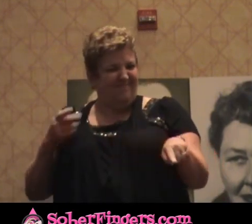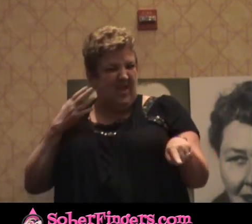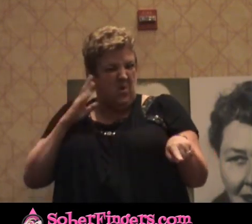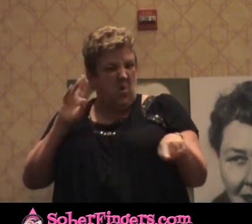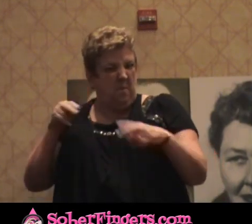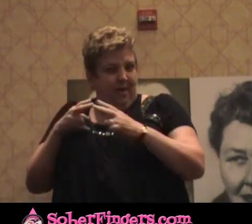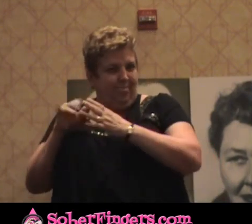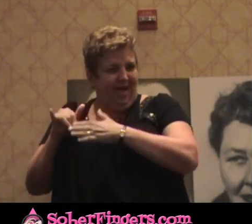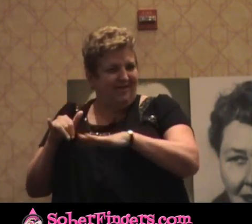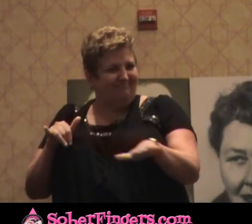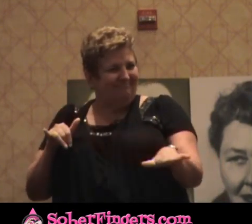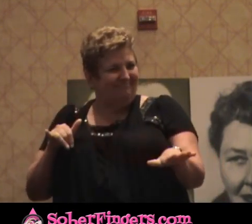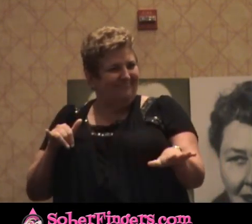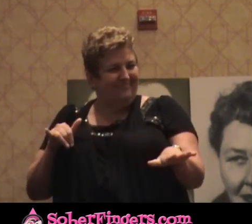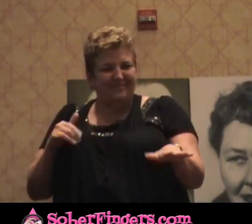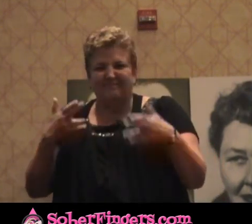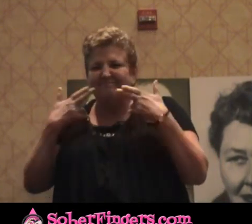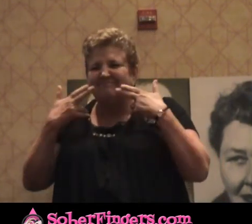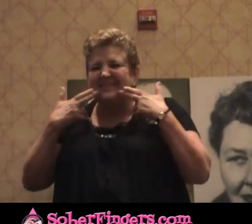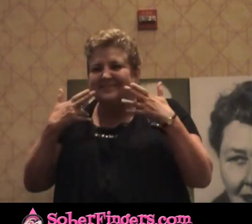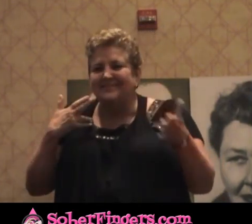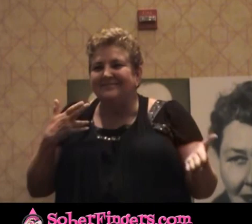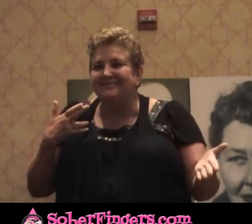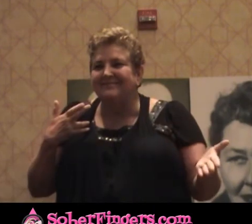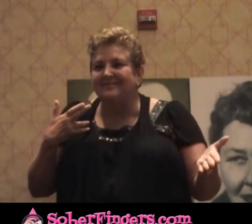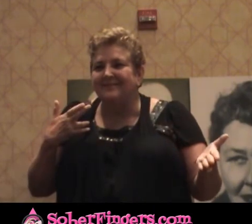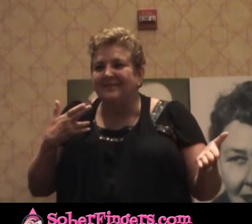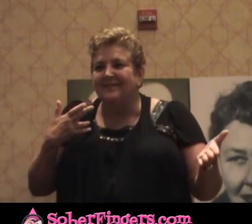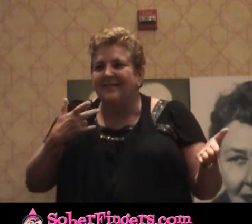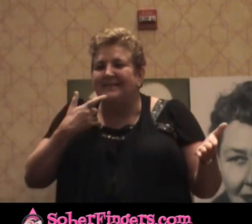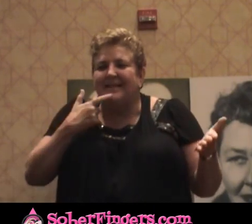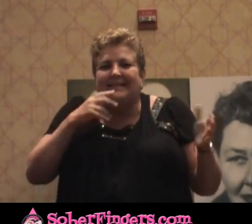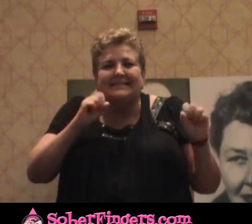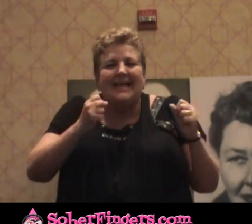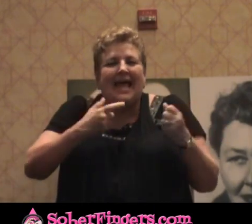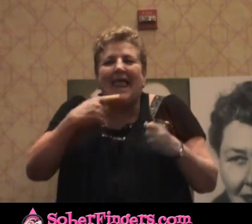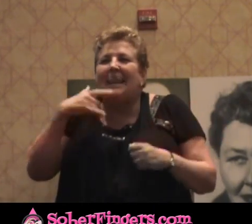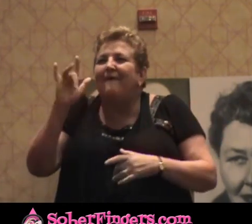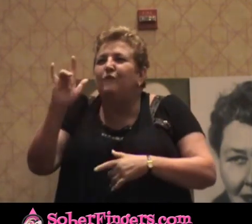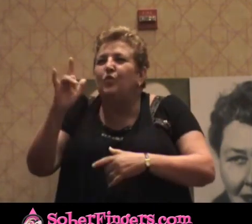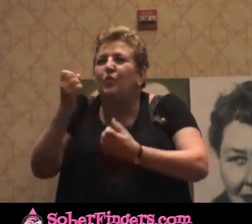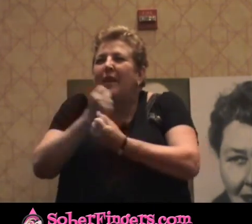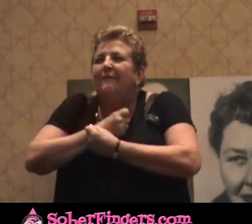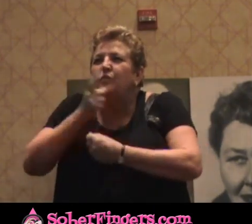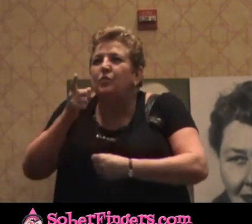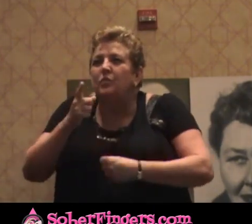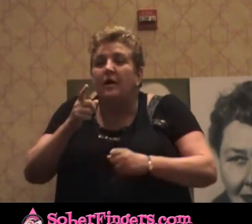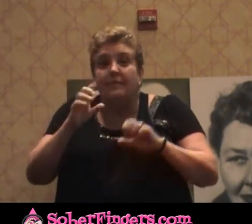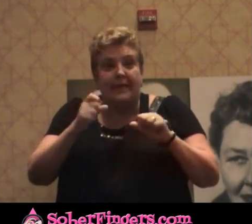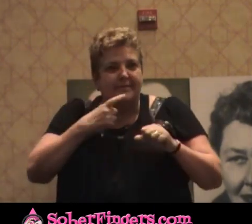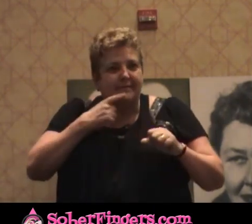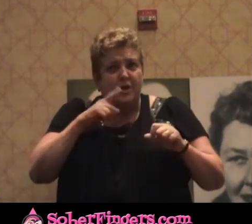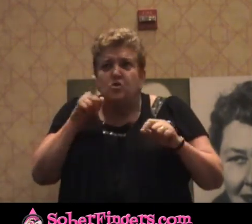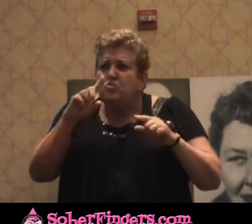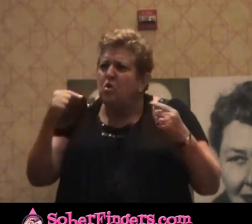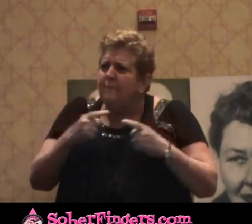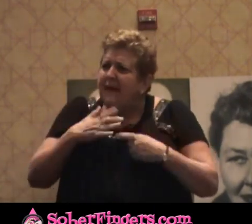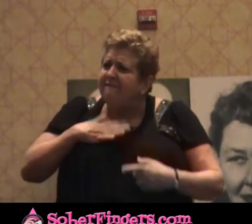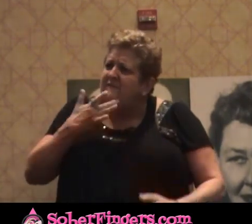is. They're able to say, I love you. They're able to say, you hurt my feelings. They're able to